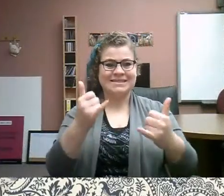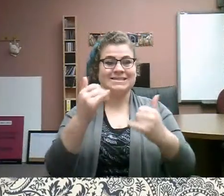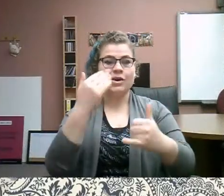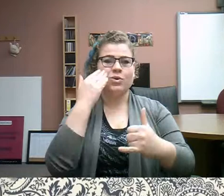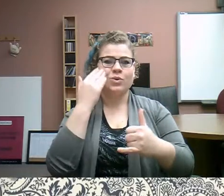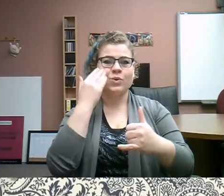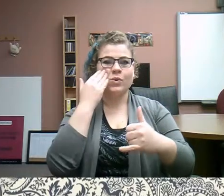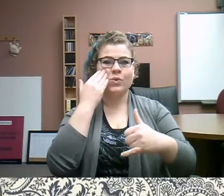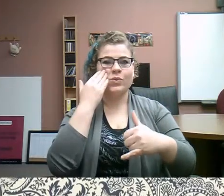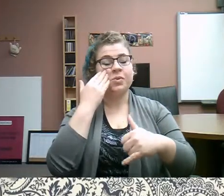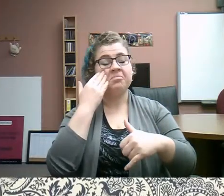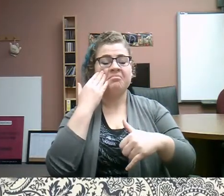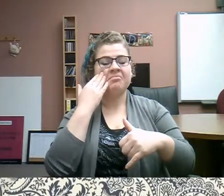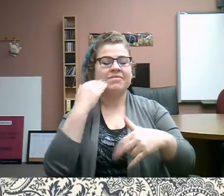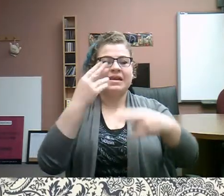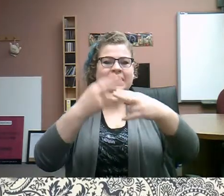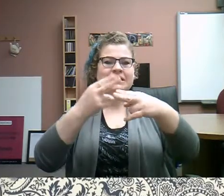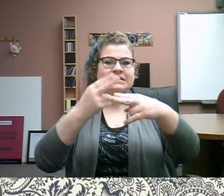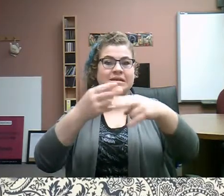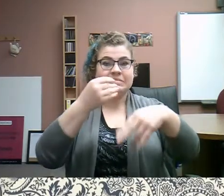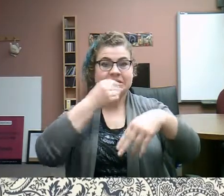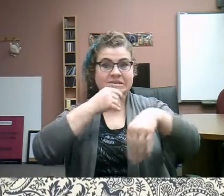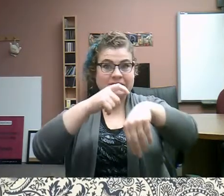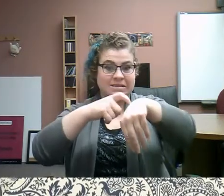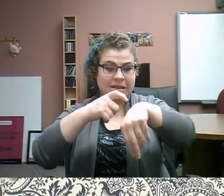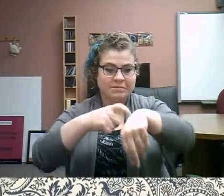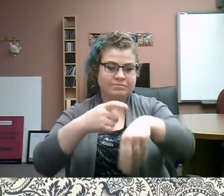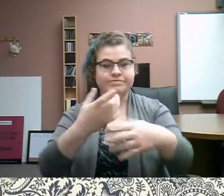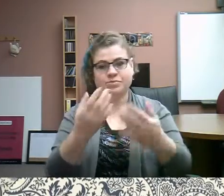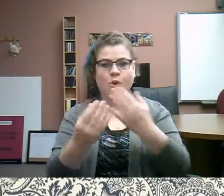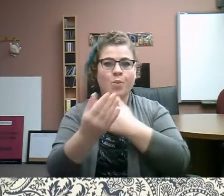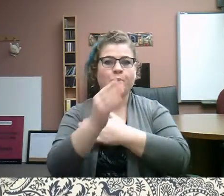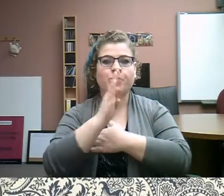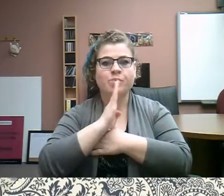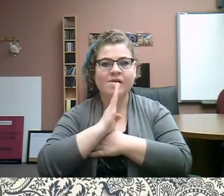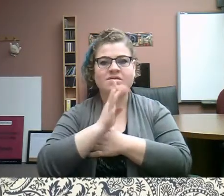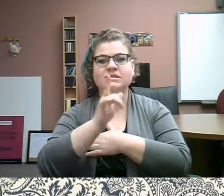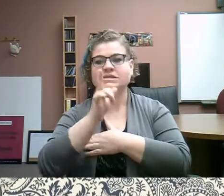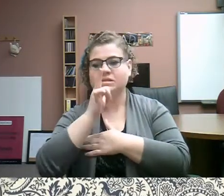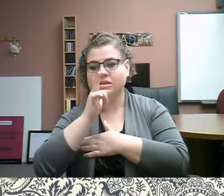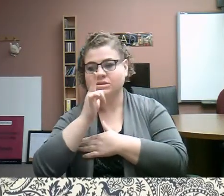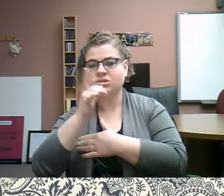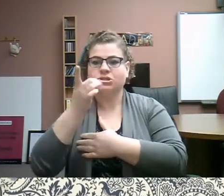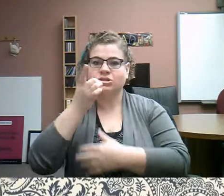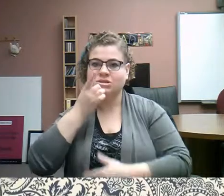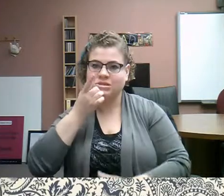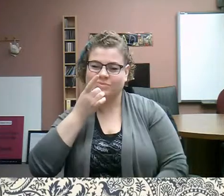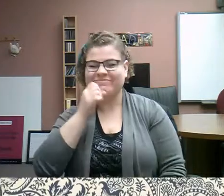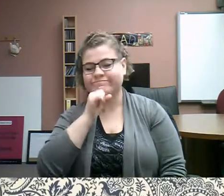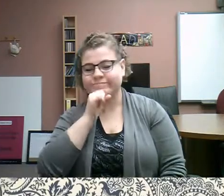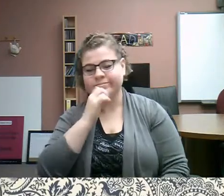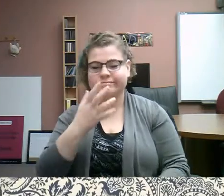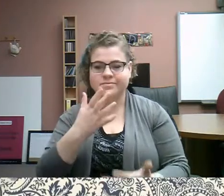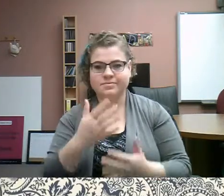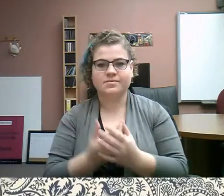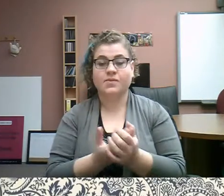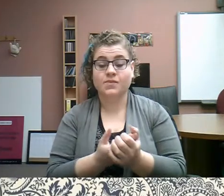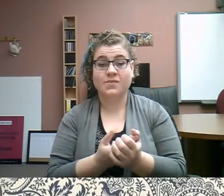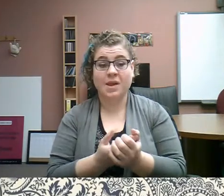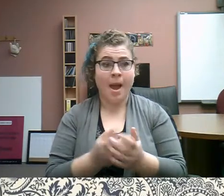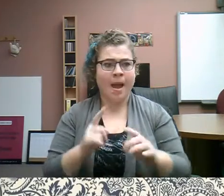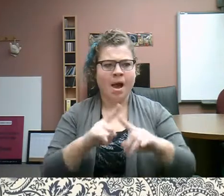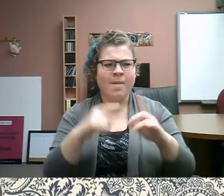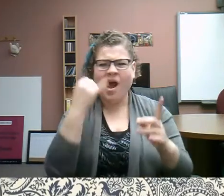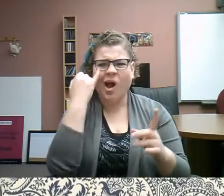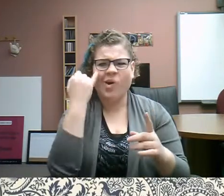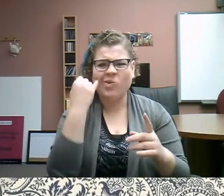Okay, so now we know the names of when we eat, like breakfast, lunch, and dinner, and supper,